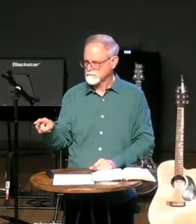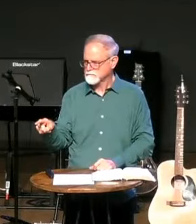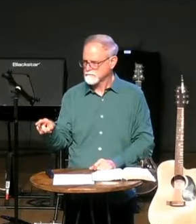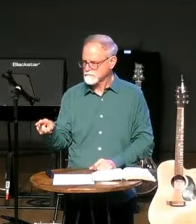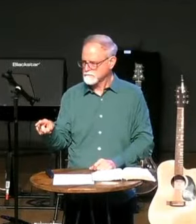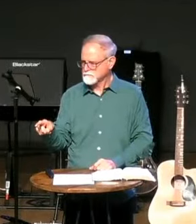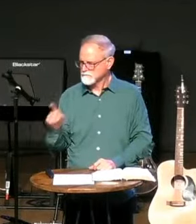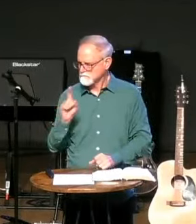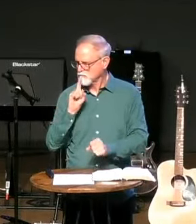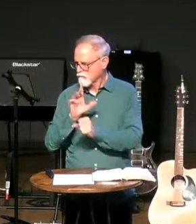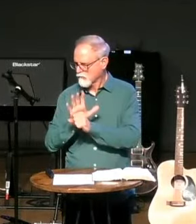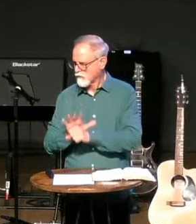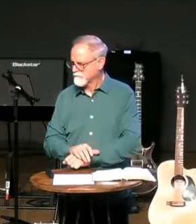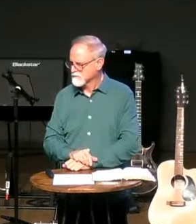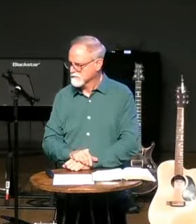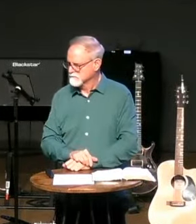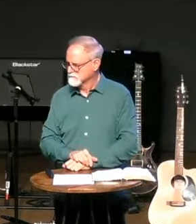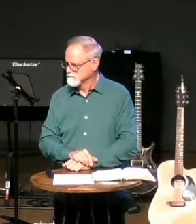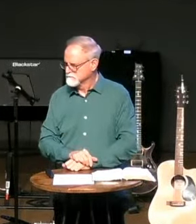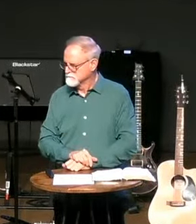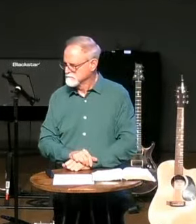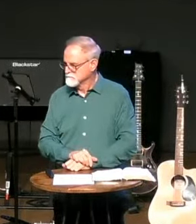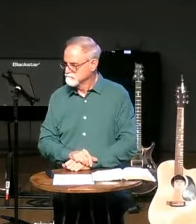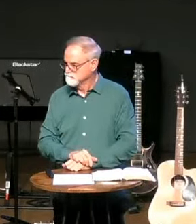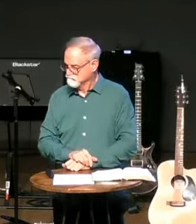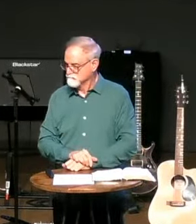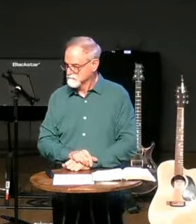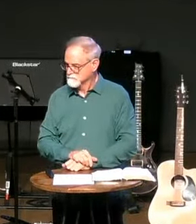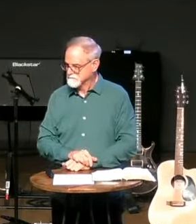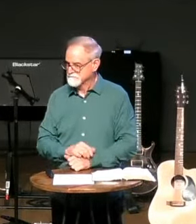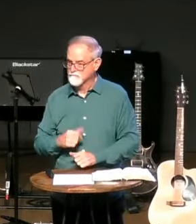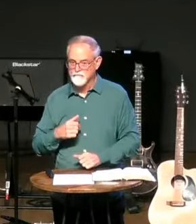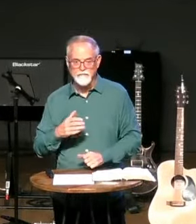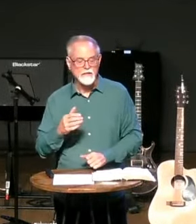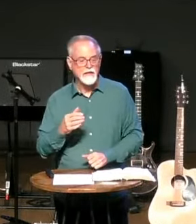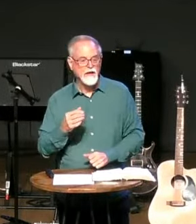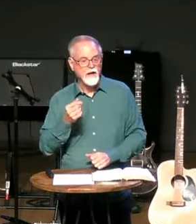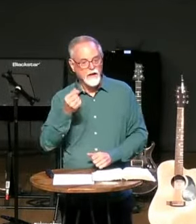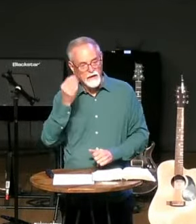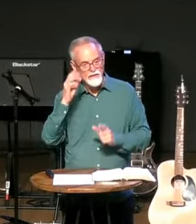promise. That's in the Word of God, a promise to you. Yeah.